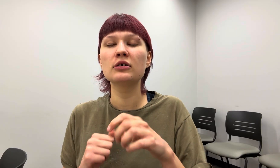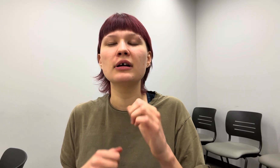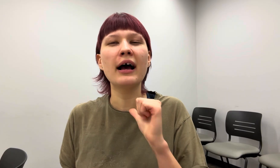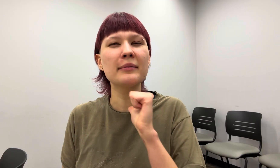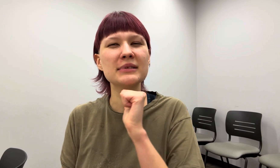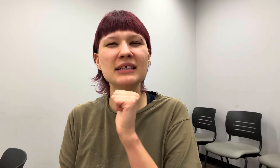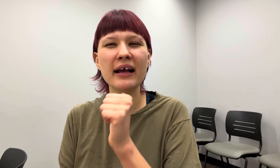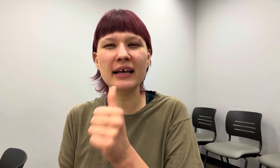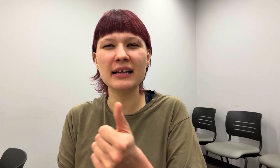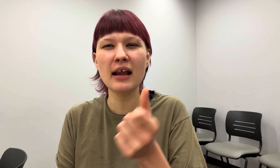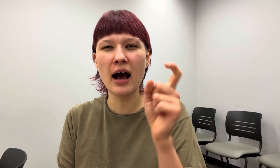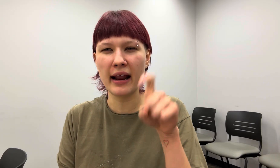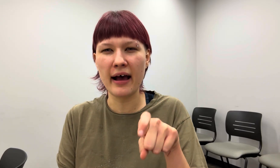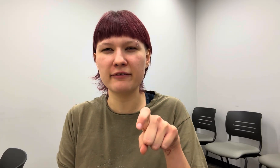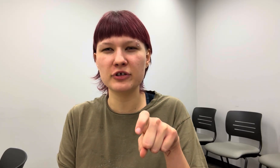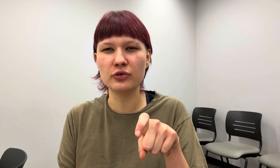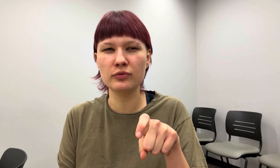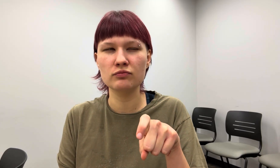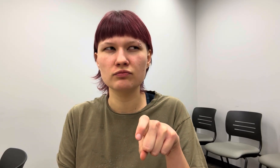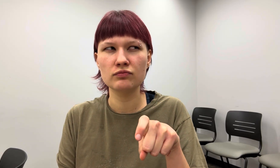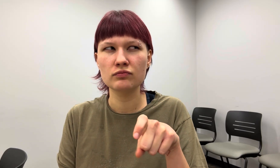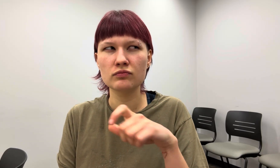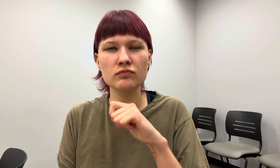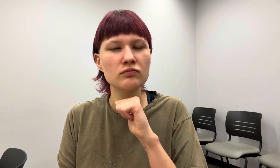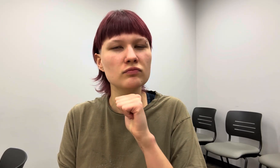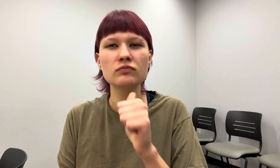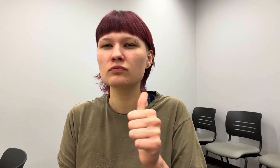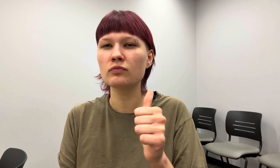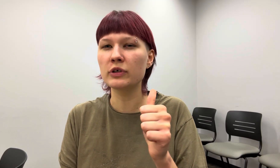I'm signing not have to, which